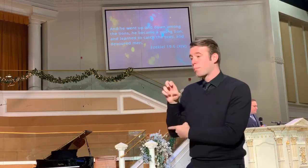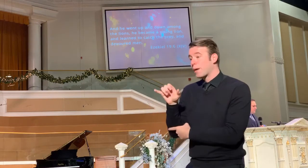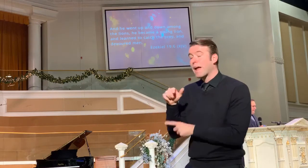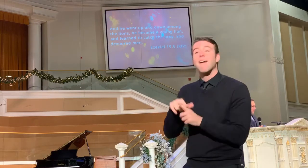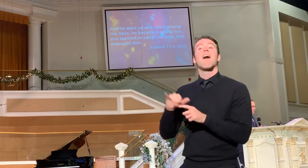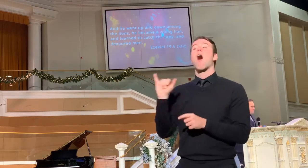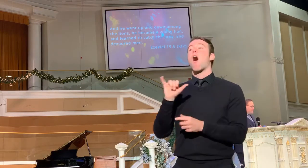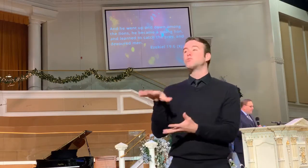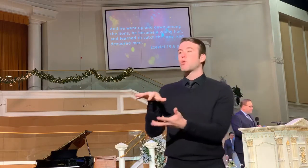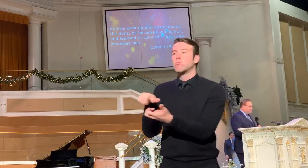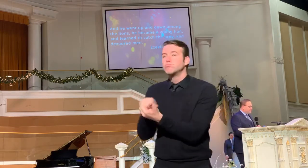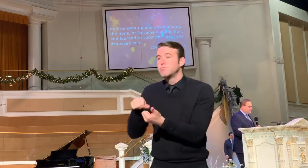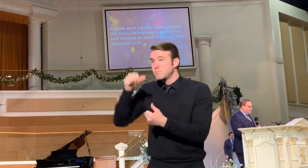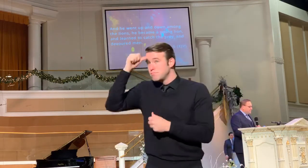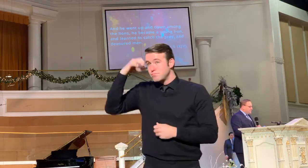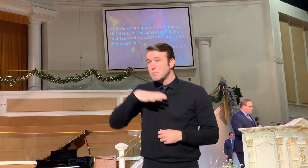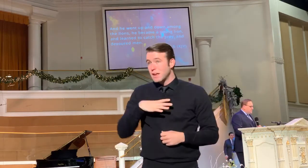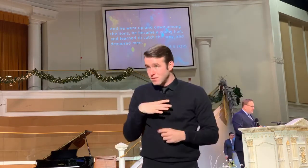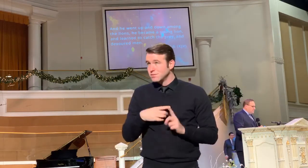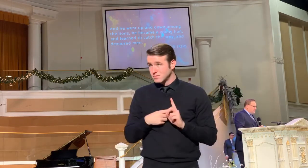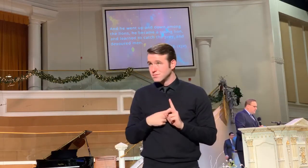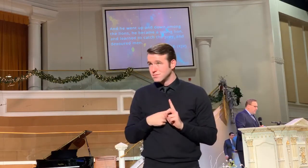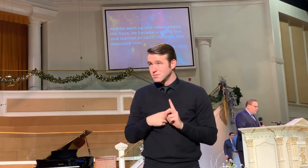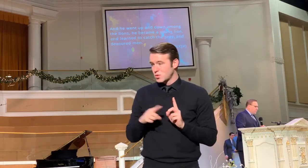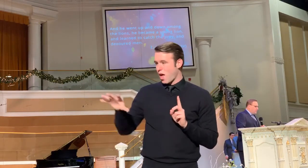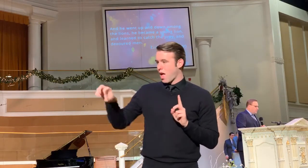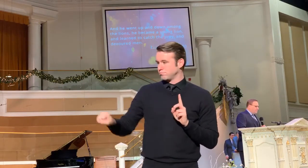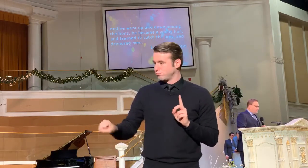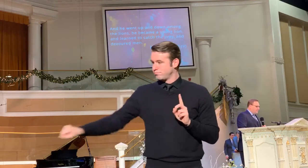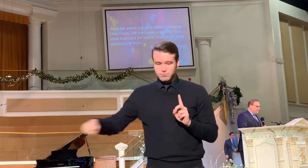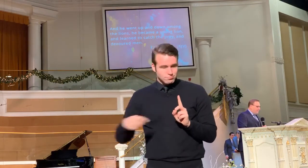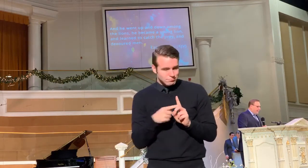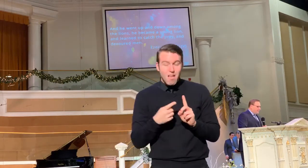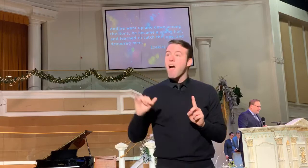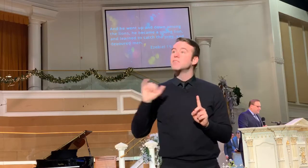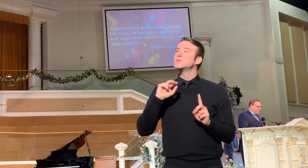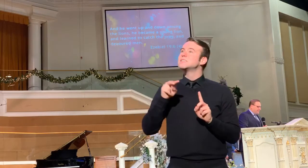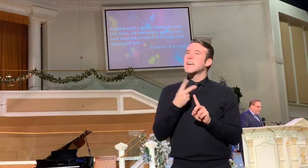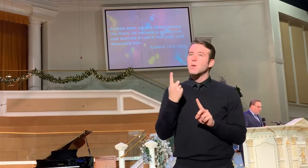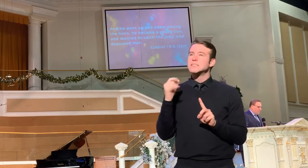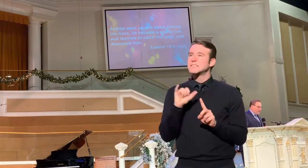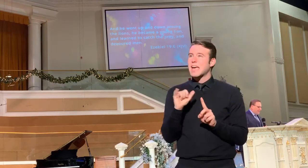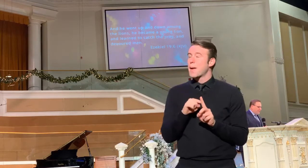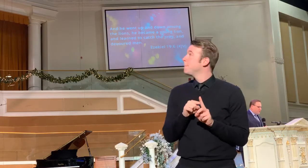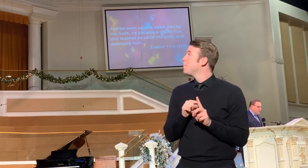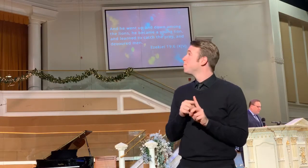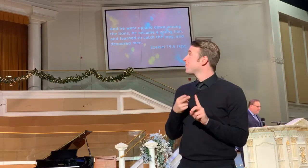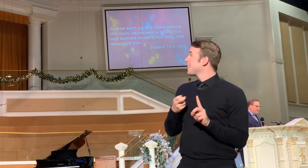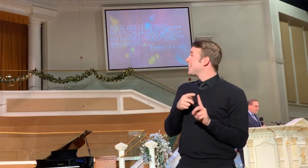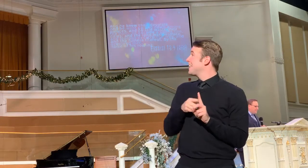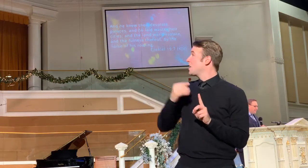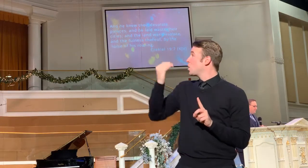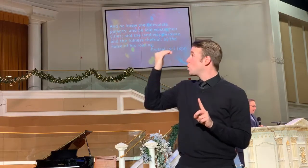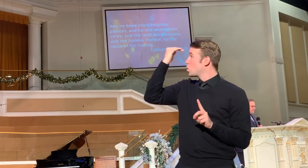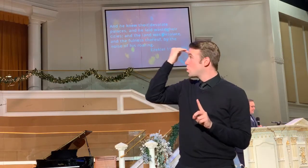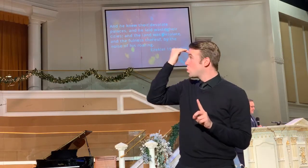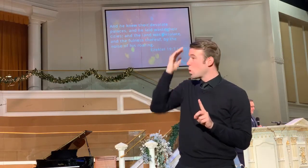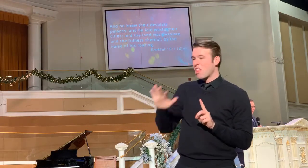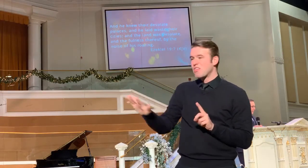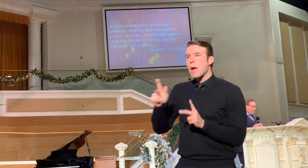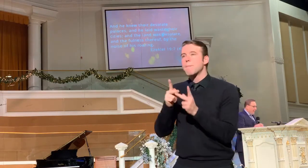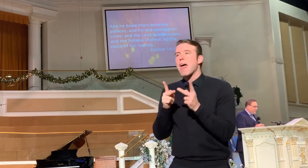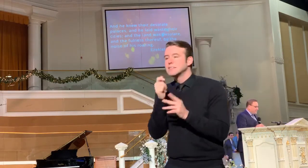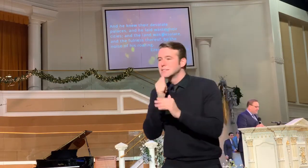he too devoured men. A little more descriptive about this particular one. He knew their desolate